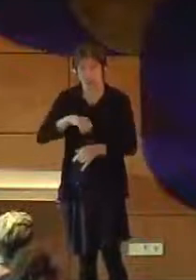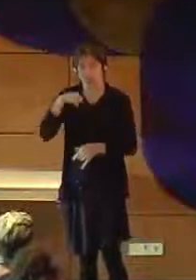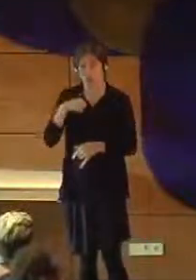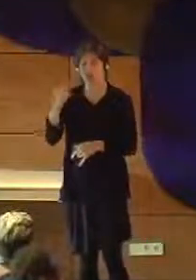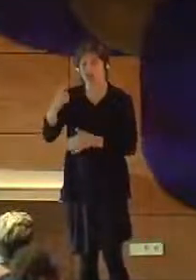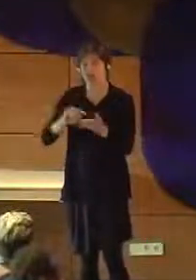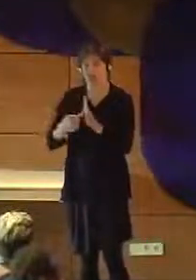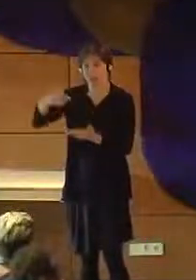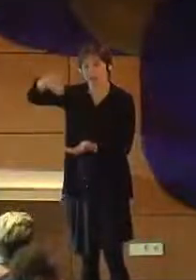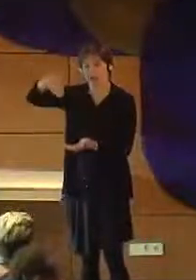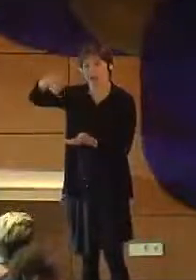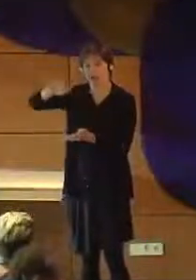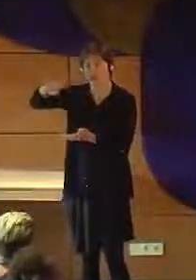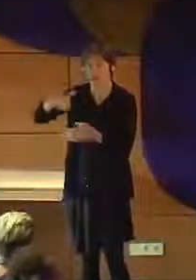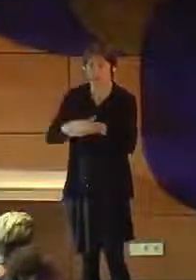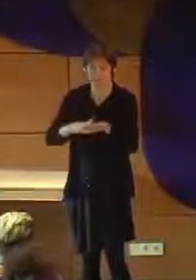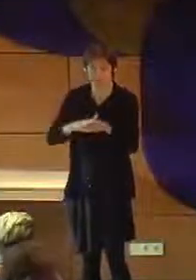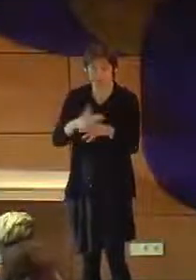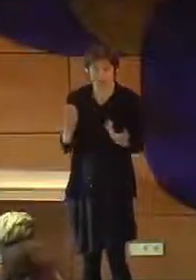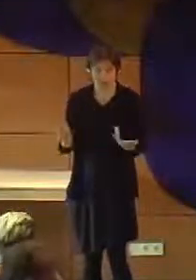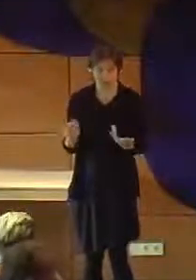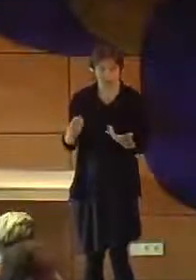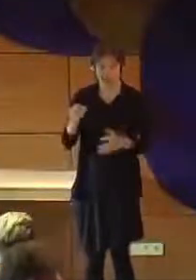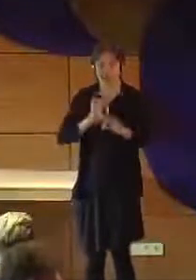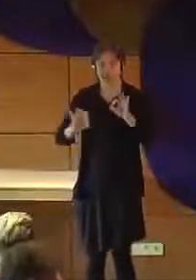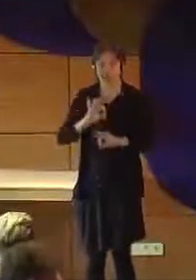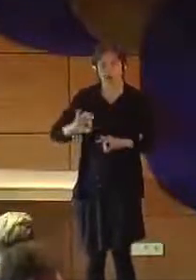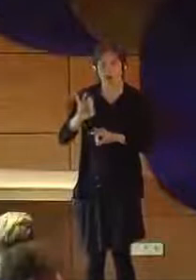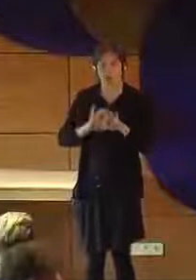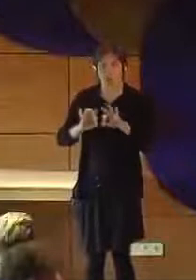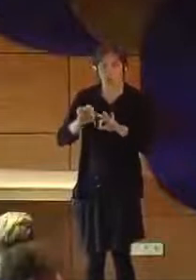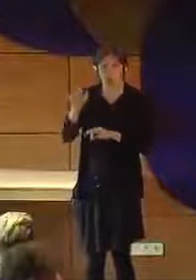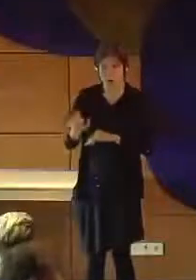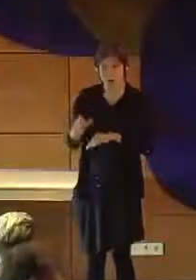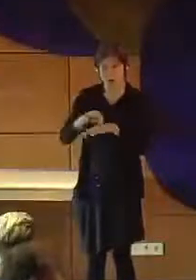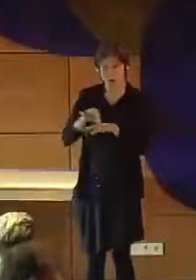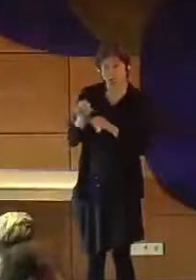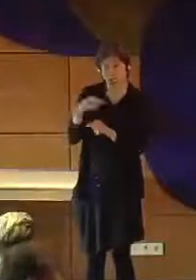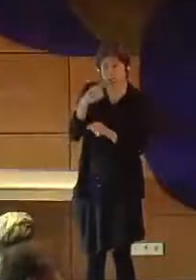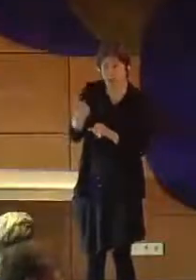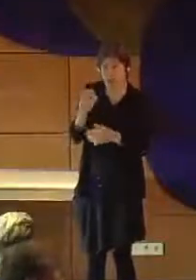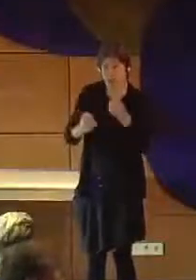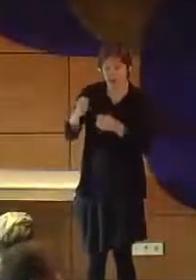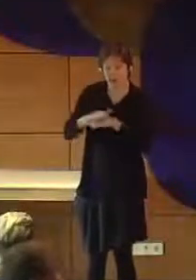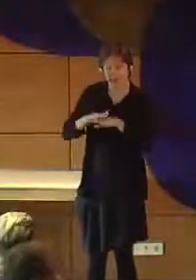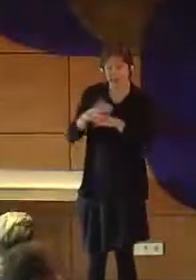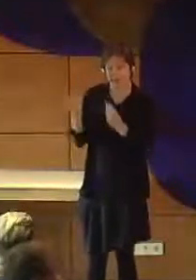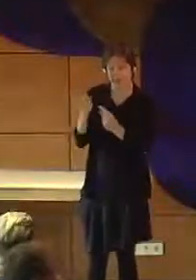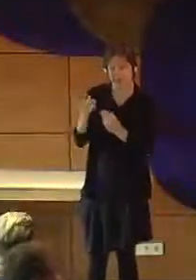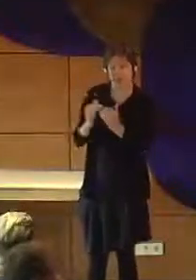or? Because the endocrinologist said it would be difficult with the gel to really assess the quantity.